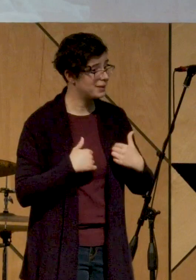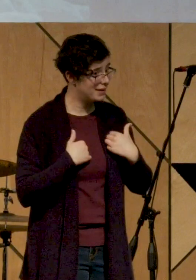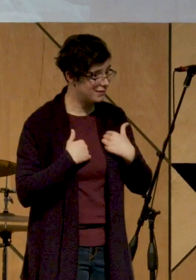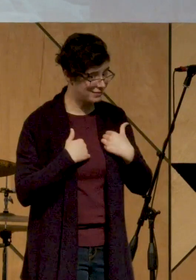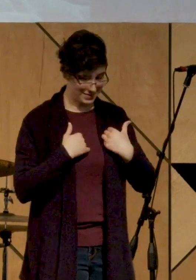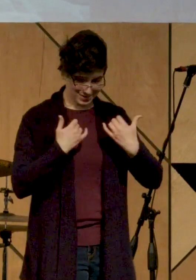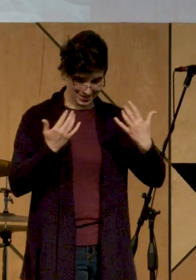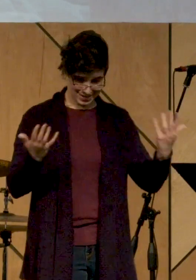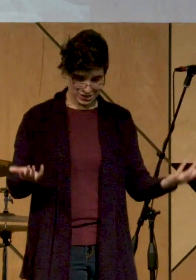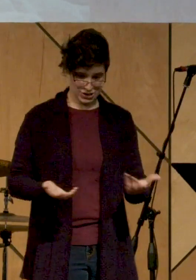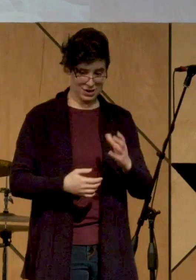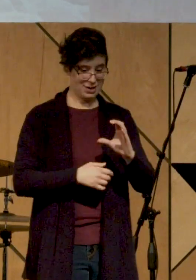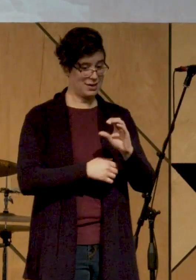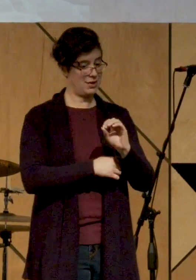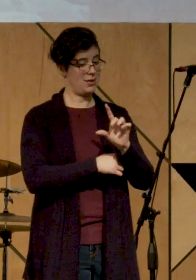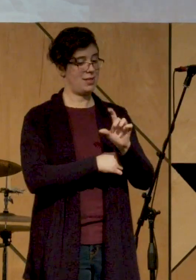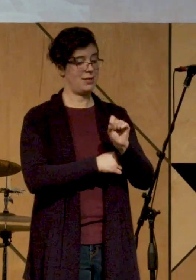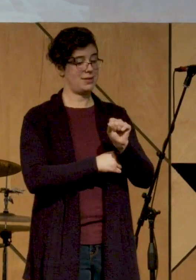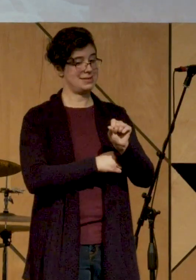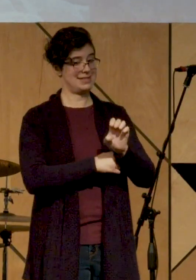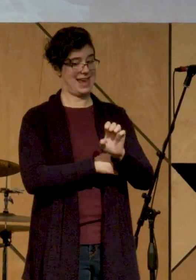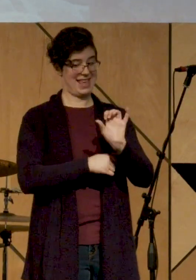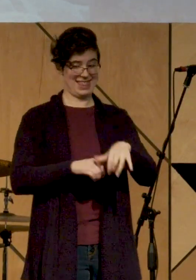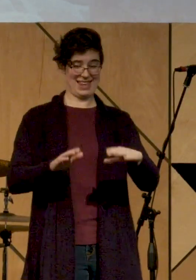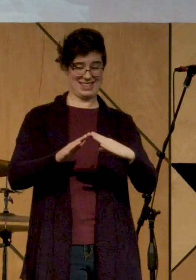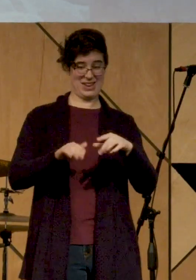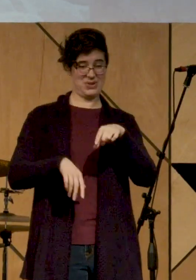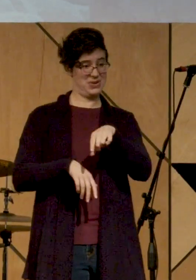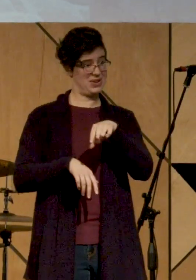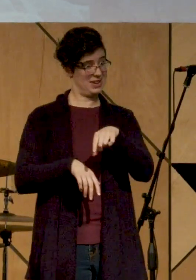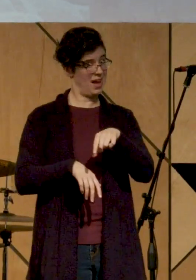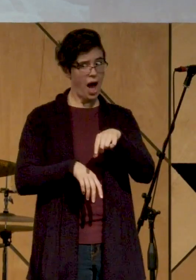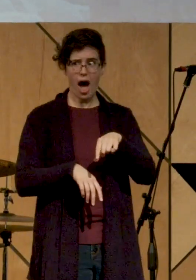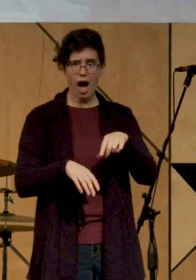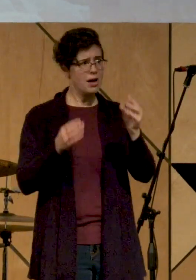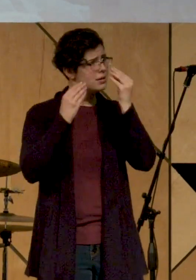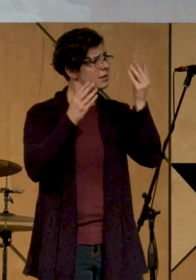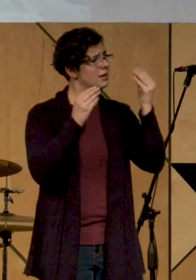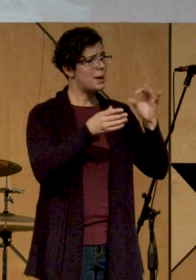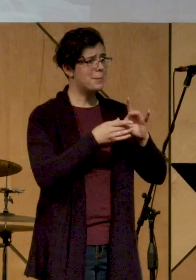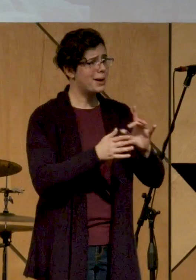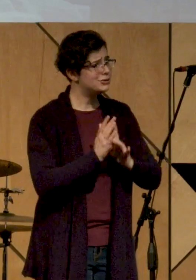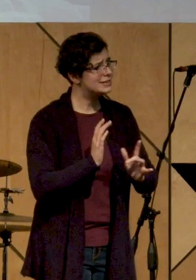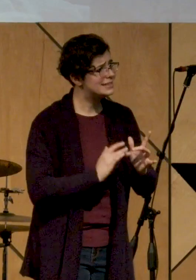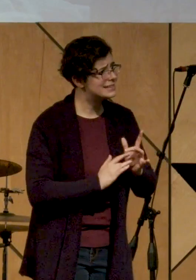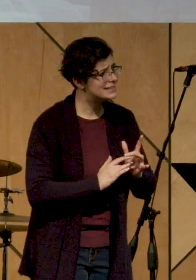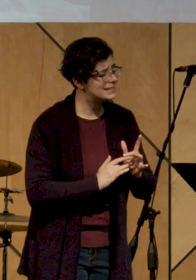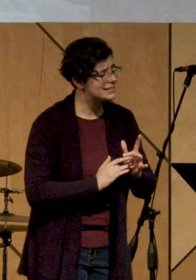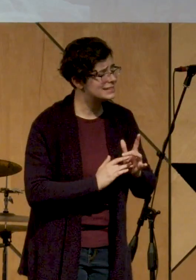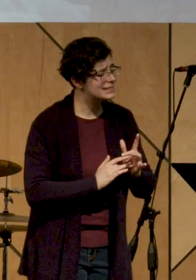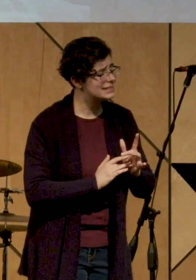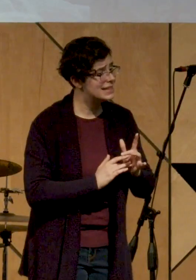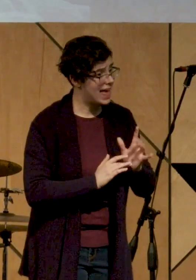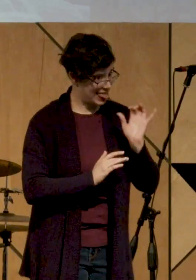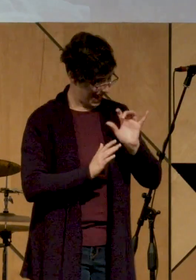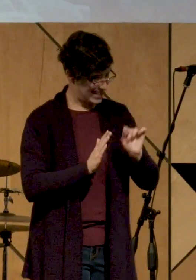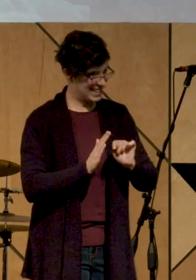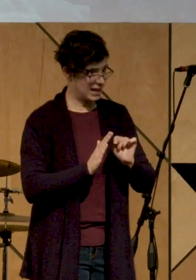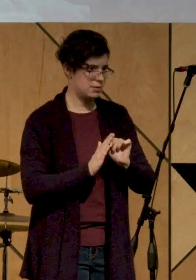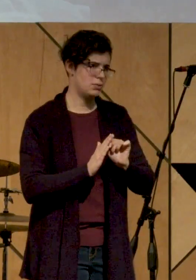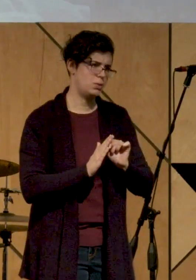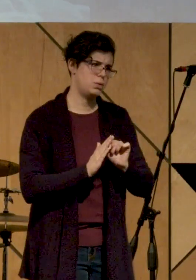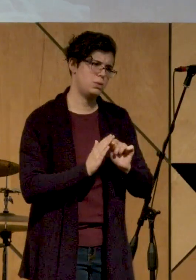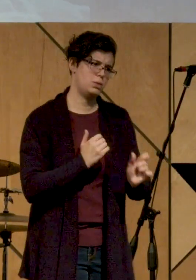Colossae, walk in wisdom towards outsiders and talk about Jesus, right? You're a missionary team. And in those days, that was a